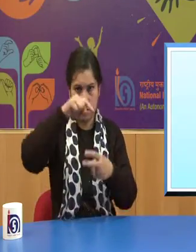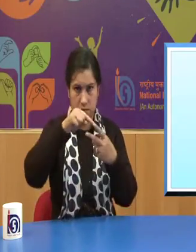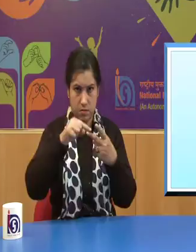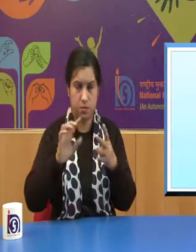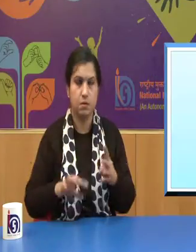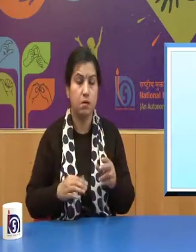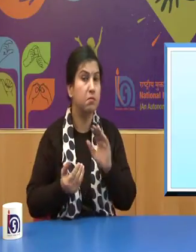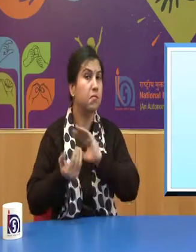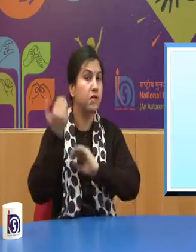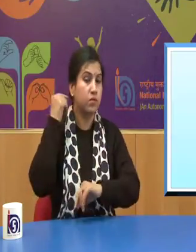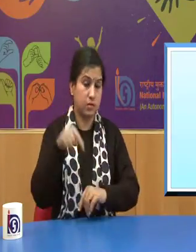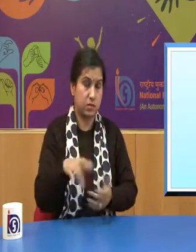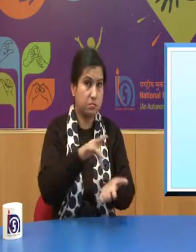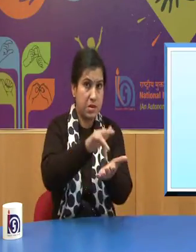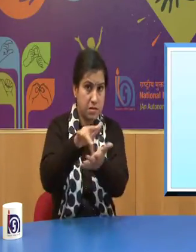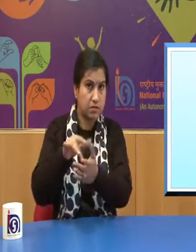Earlier, this area was called